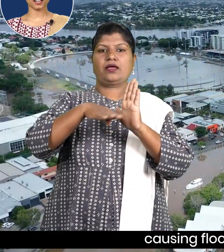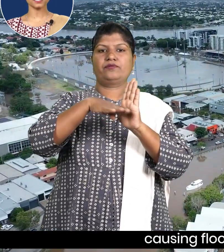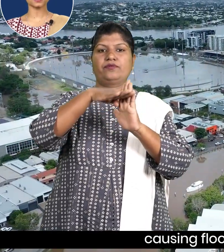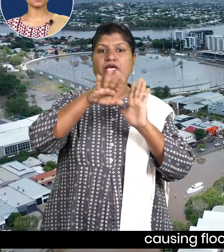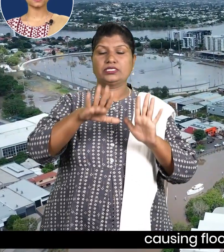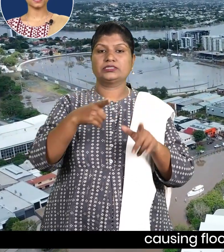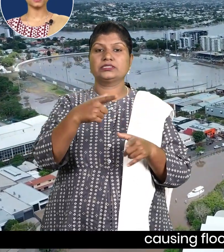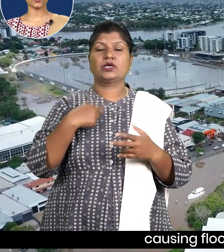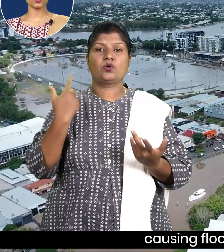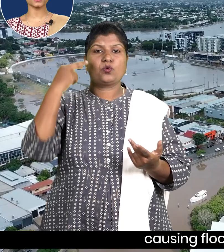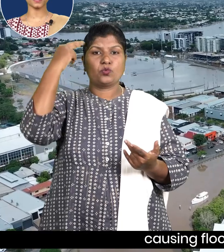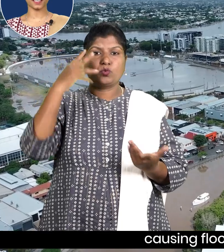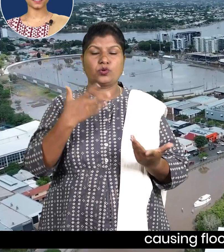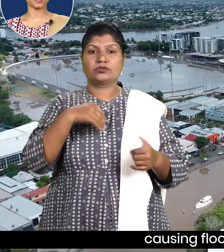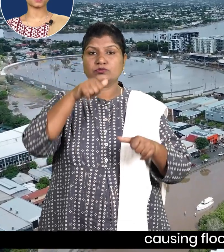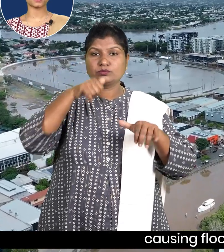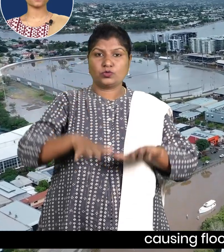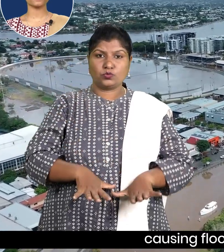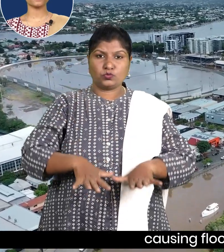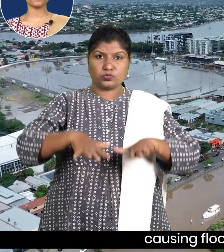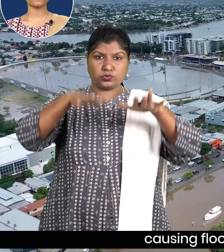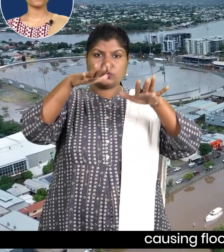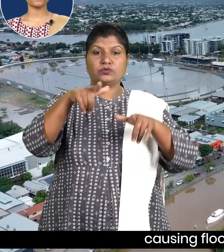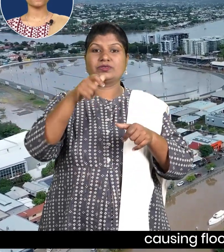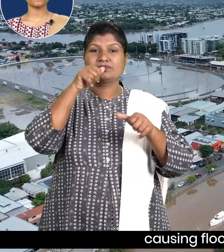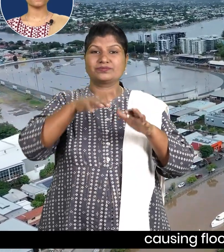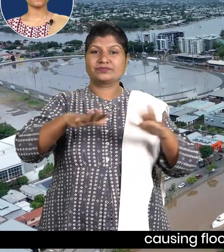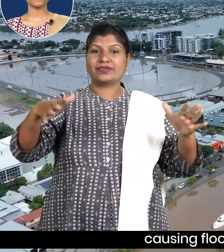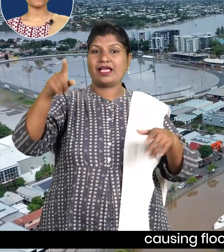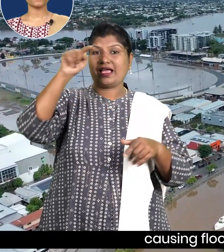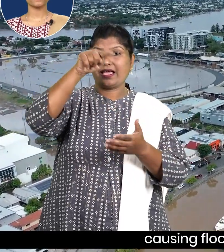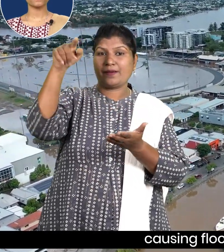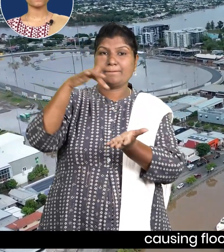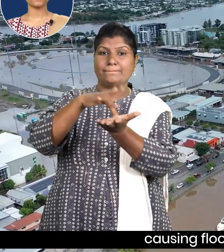causing floods in the coastal areas.